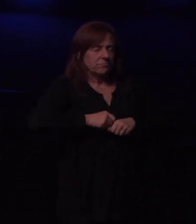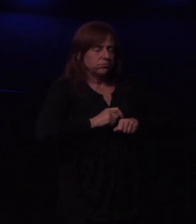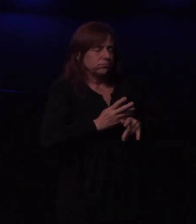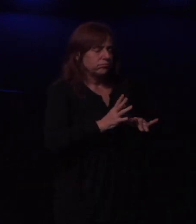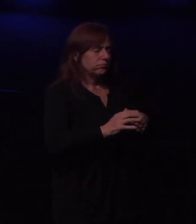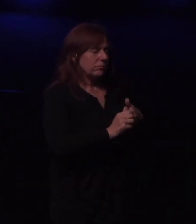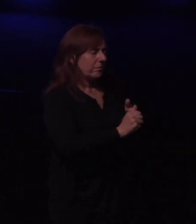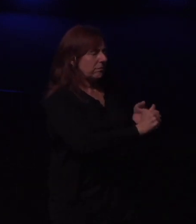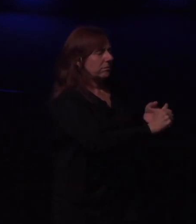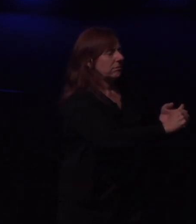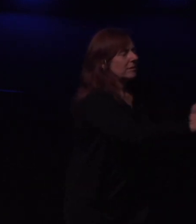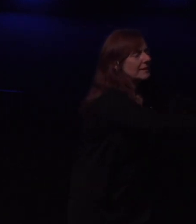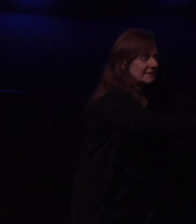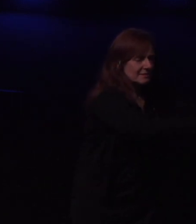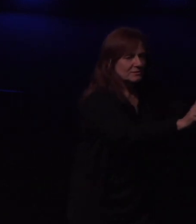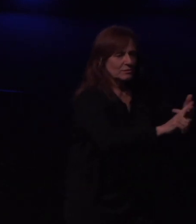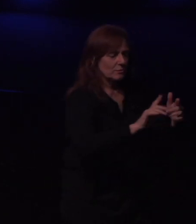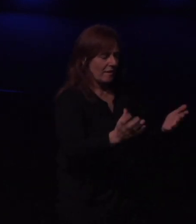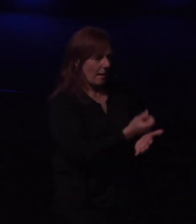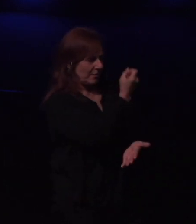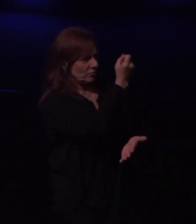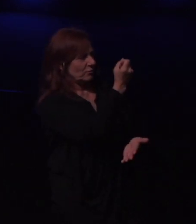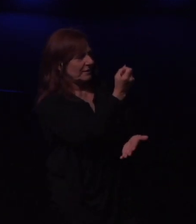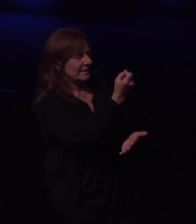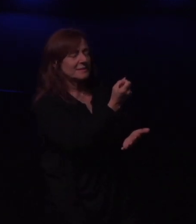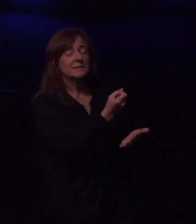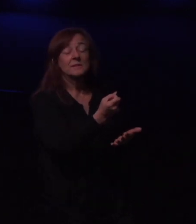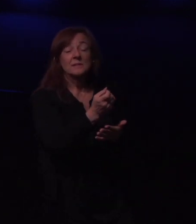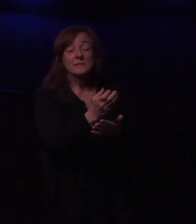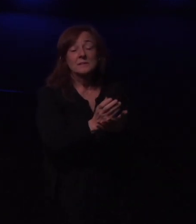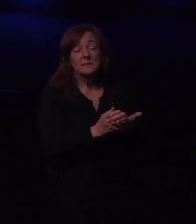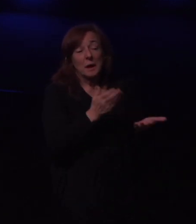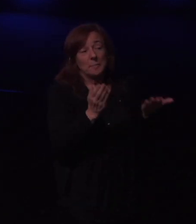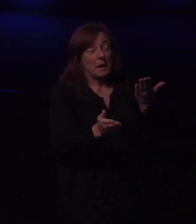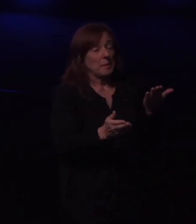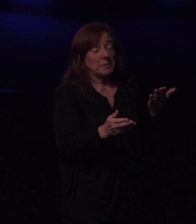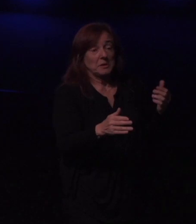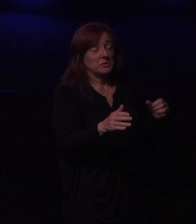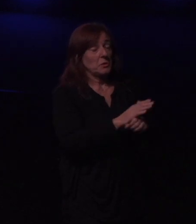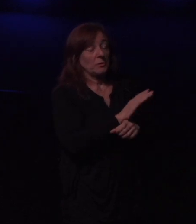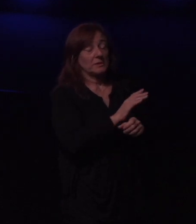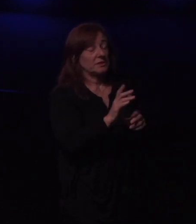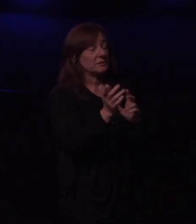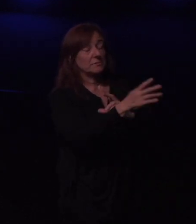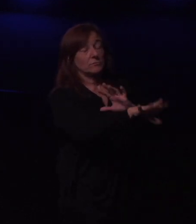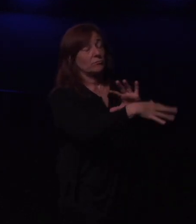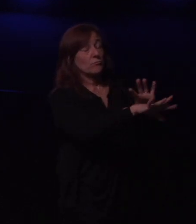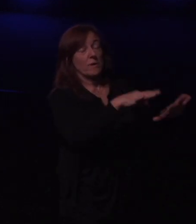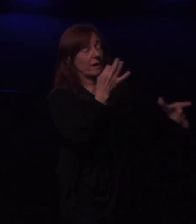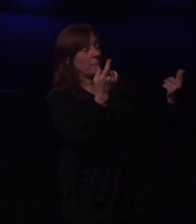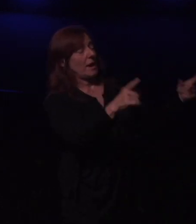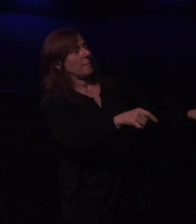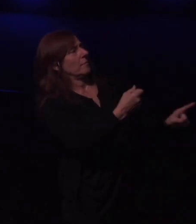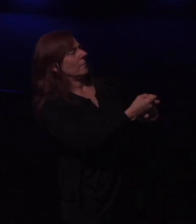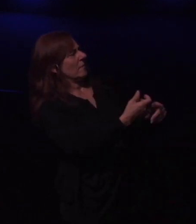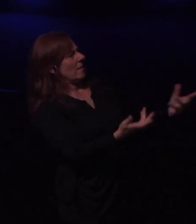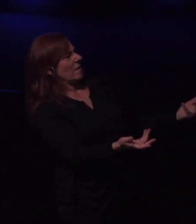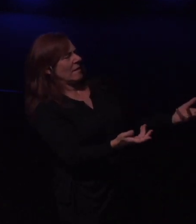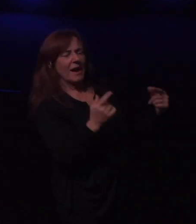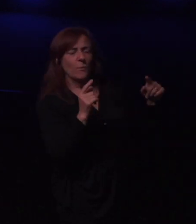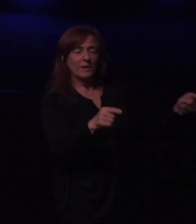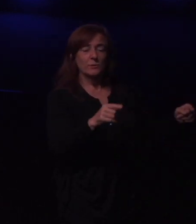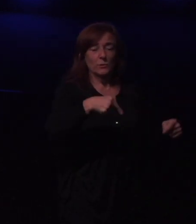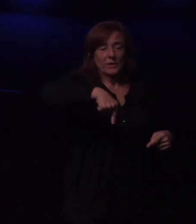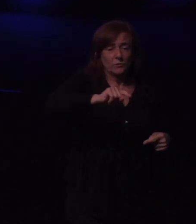his way to lead us to the opportunities, some which may be totally random. You got to go talk to a guy at a Quick